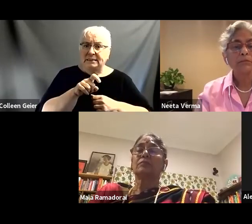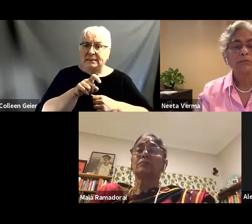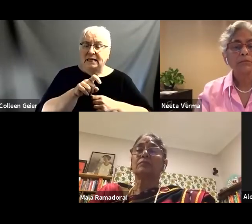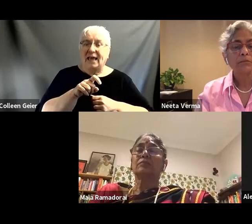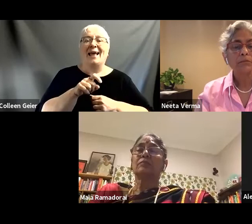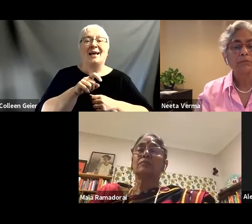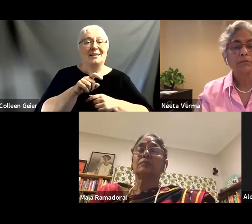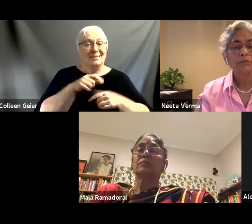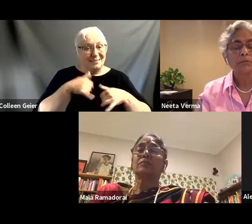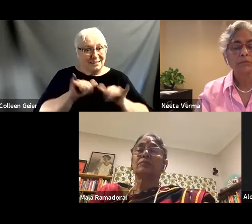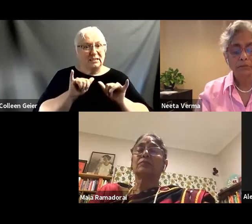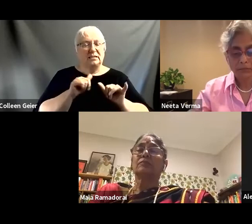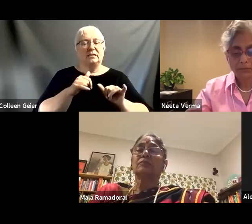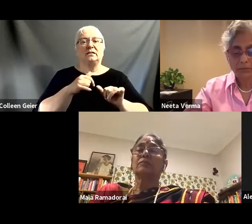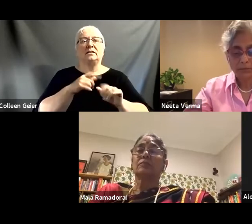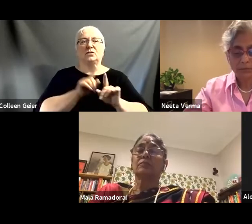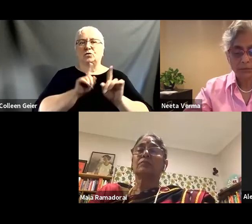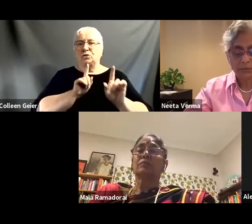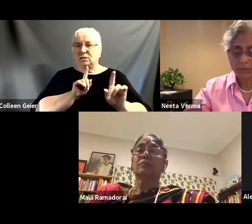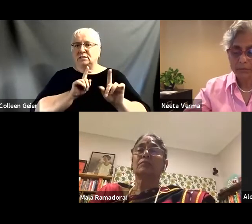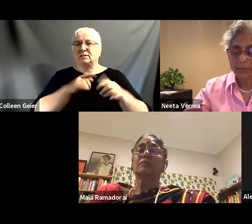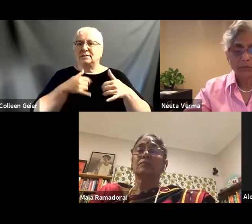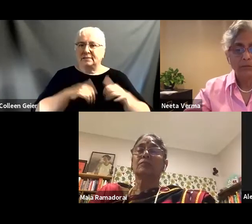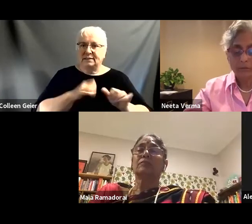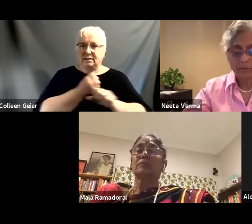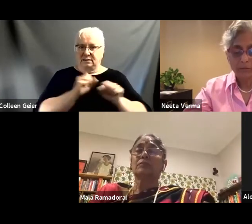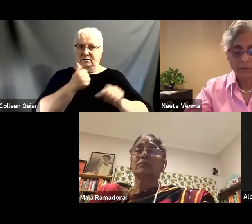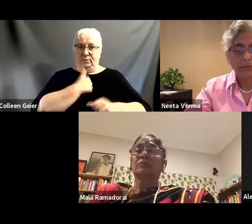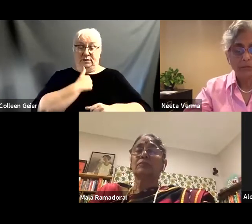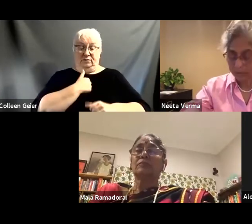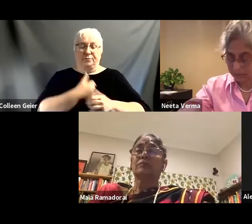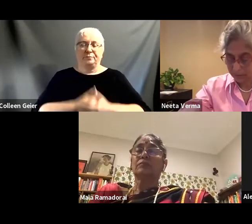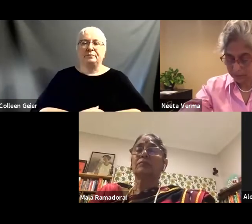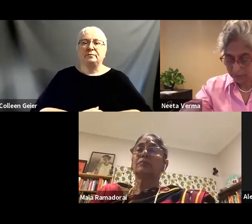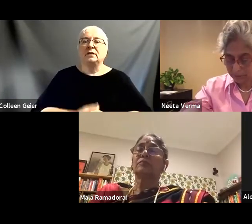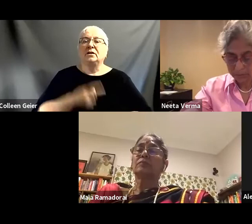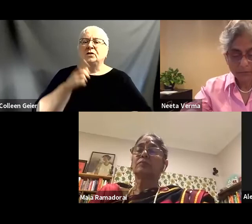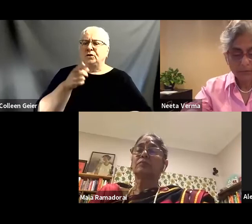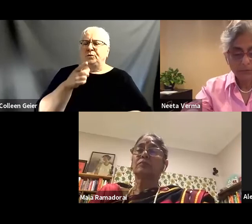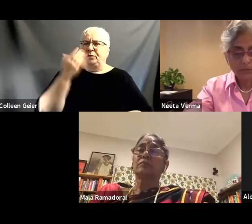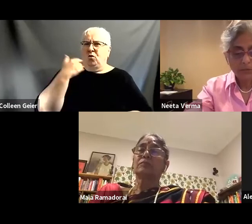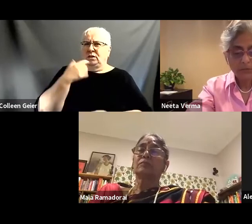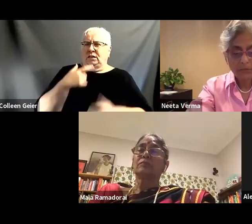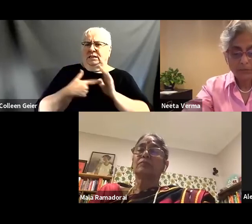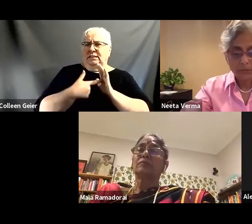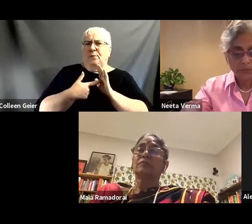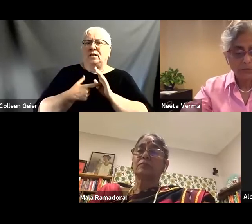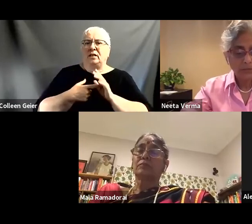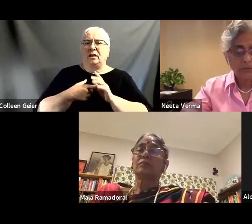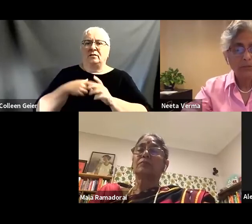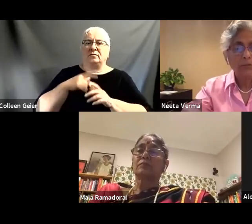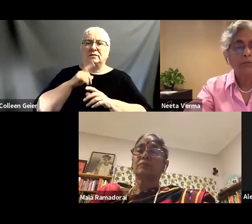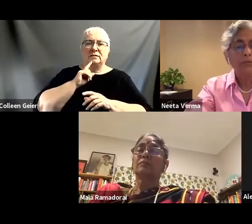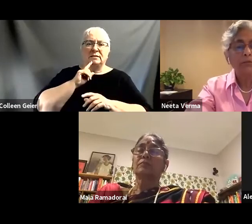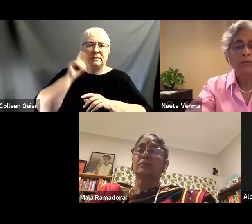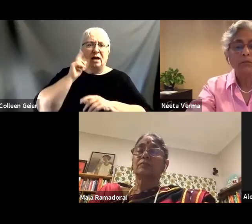while maintaining social distancing. We brought up the example before of someone who is hearing impaired or deaf